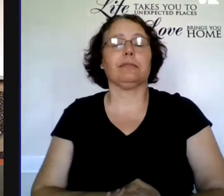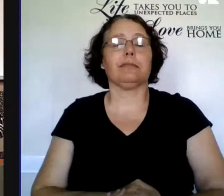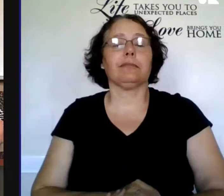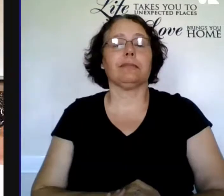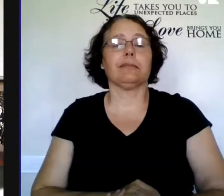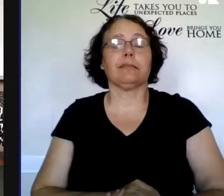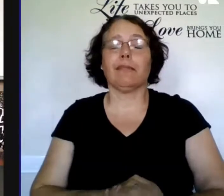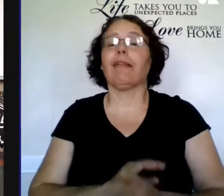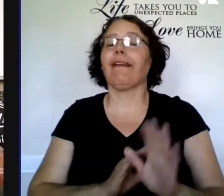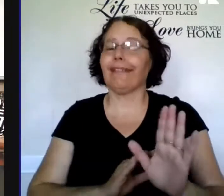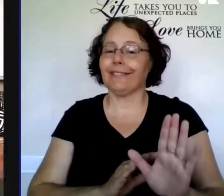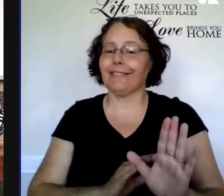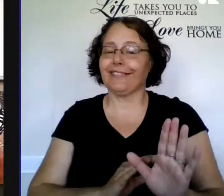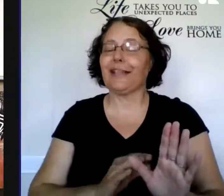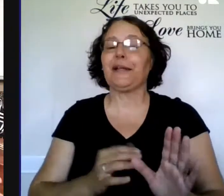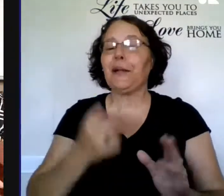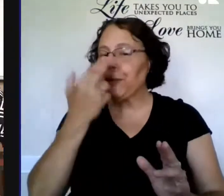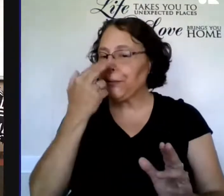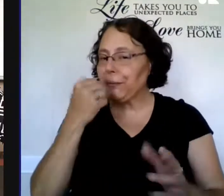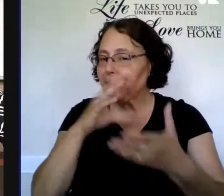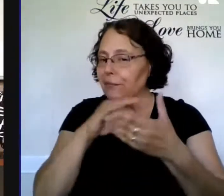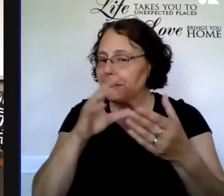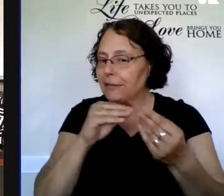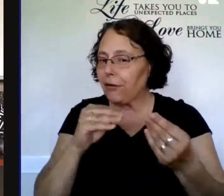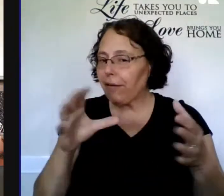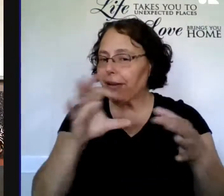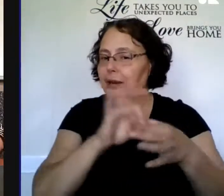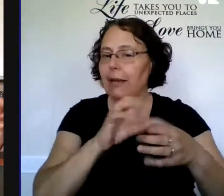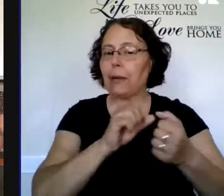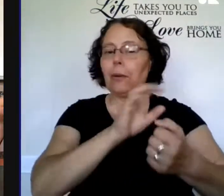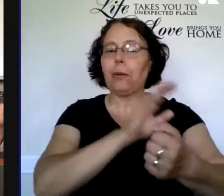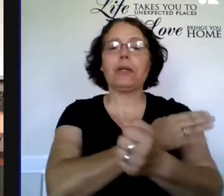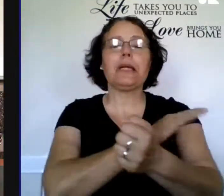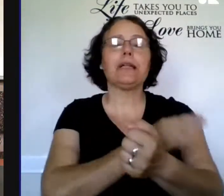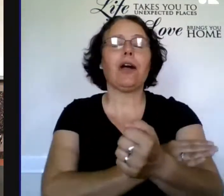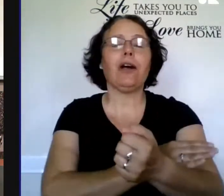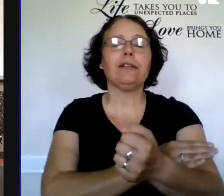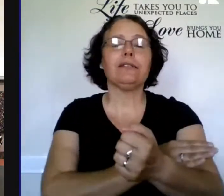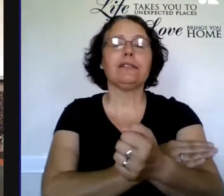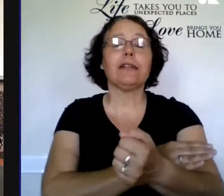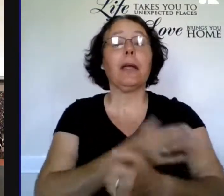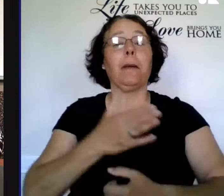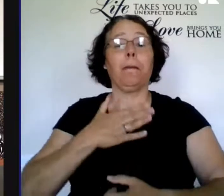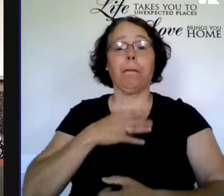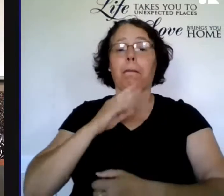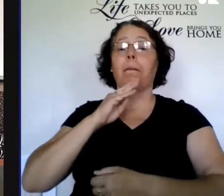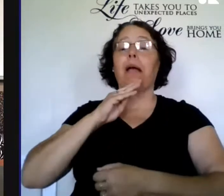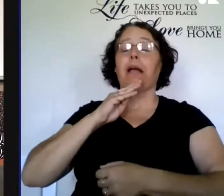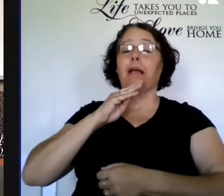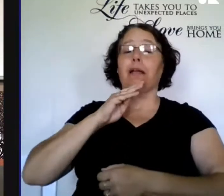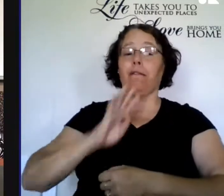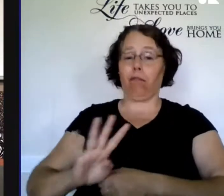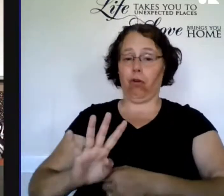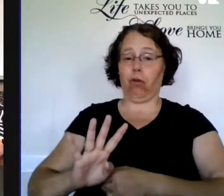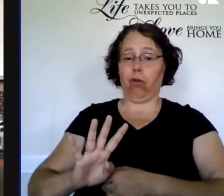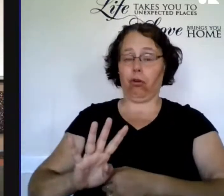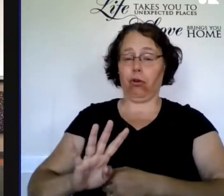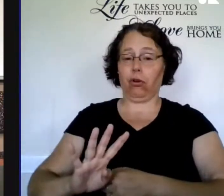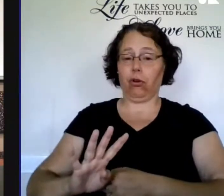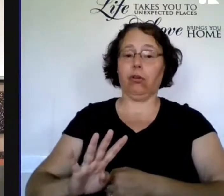Funny story, my 4-year-old was the one who taught me that song. He learned it at